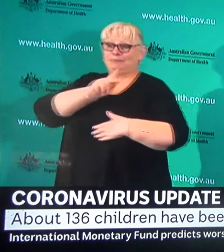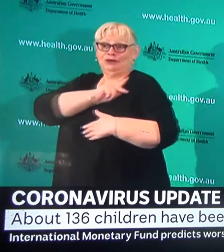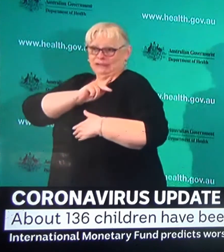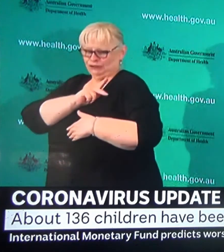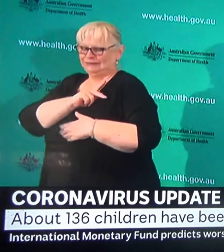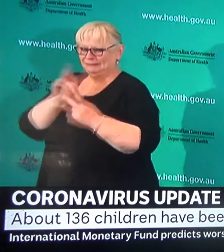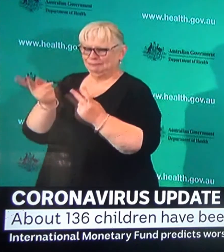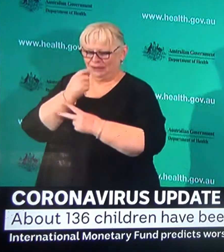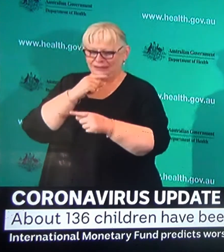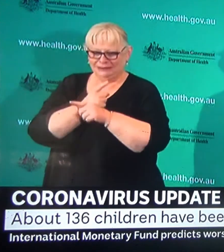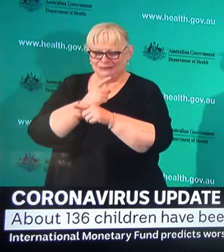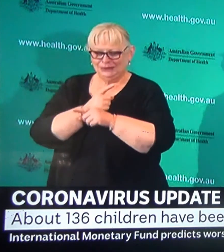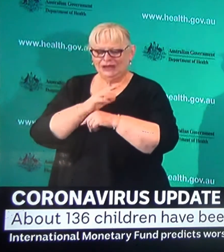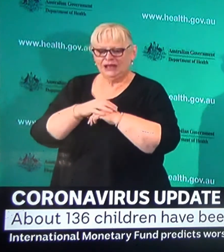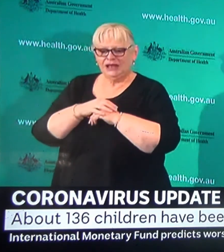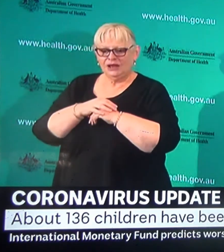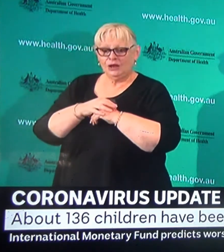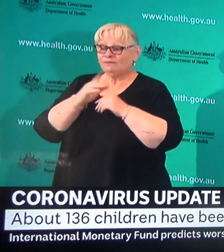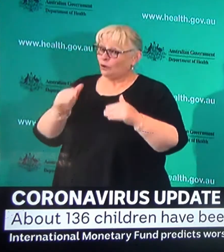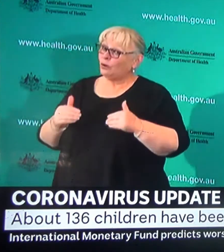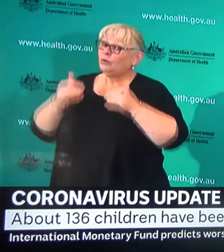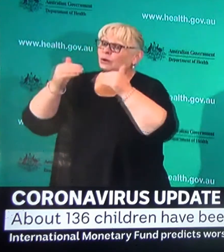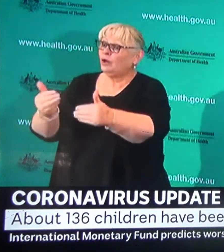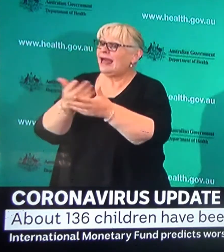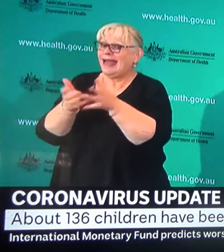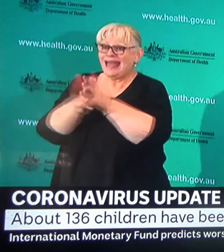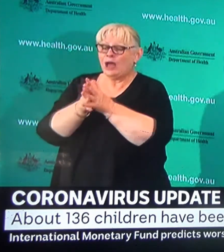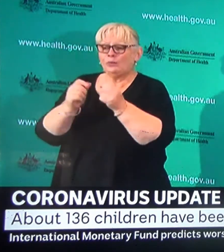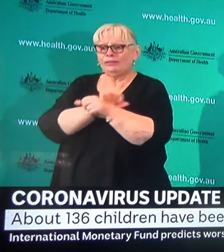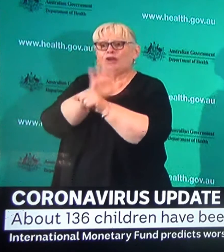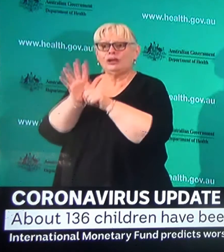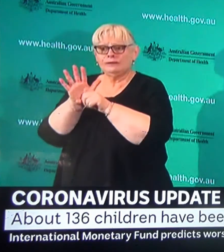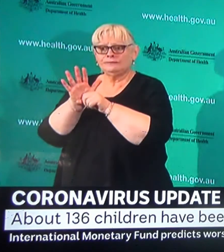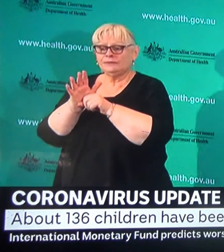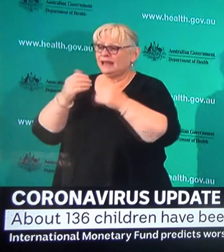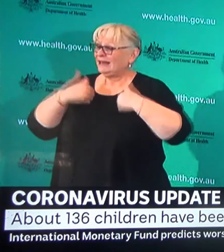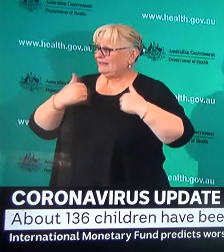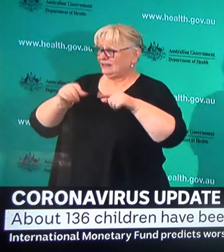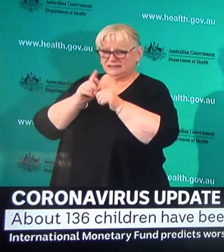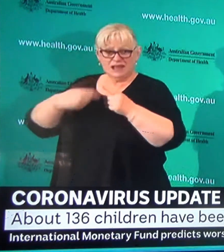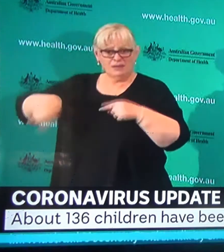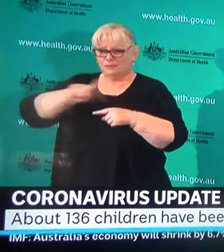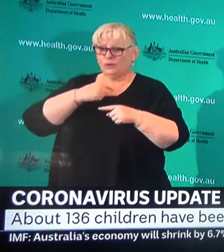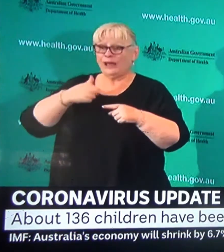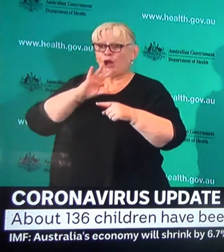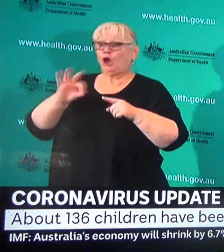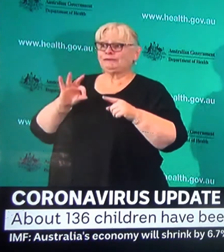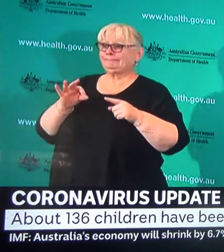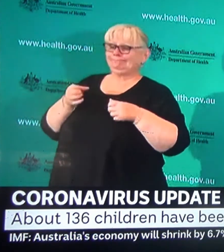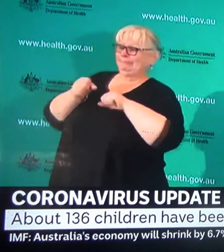point of view, that the way forward with COVID-19, living in an environment where we're not immune,